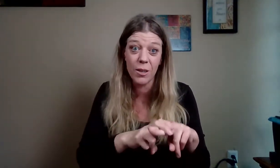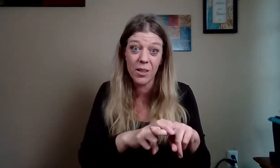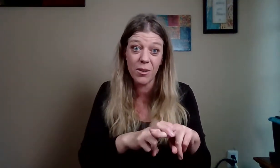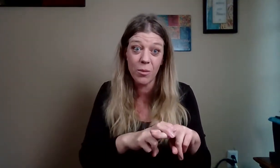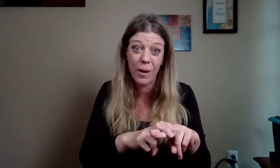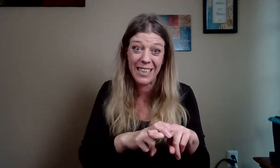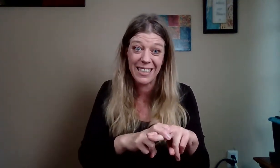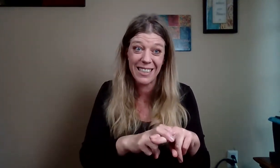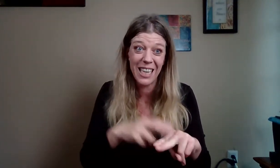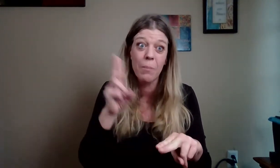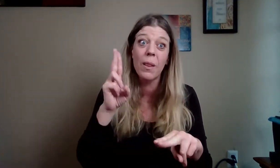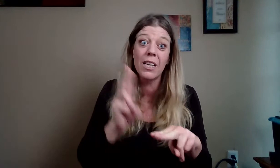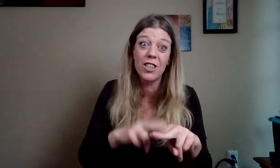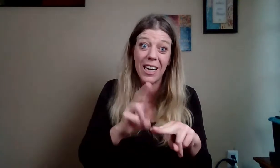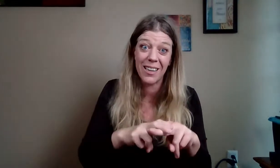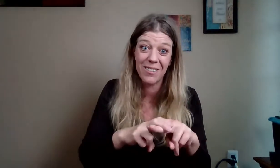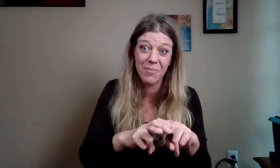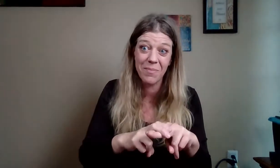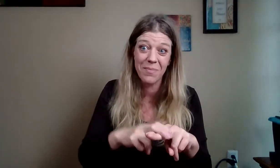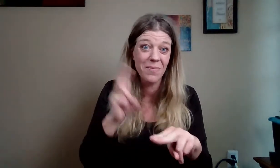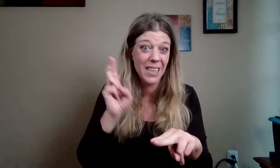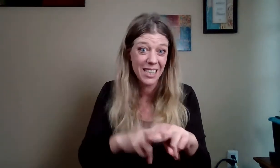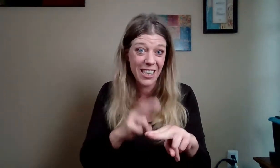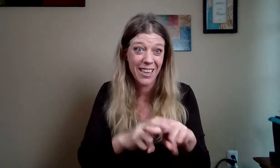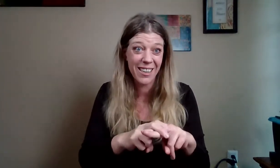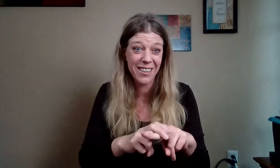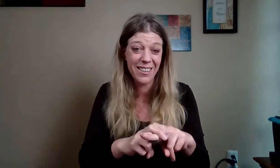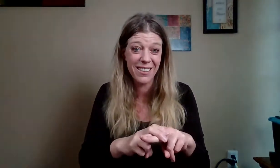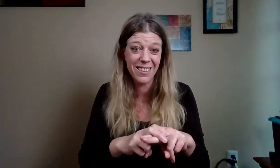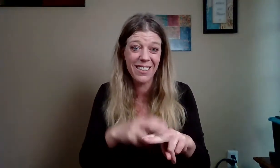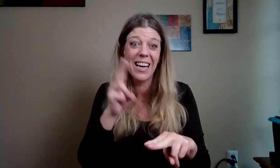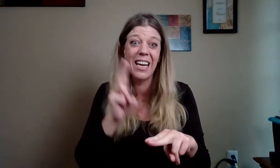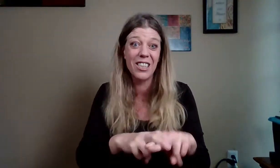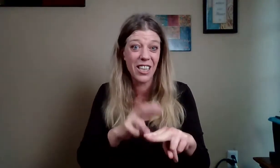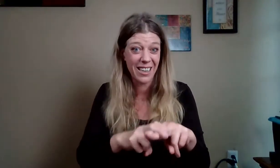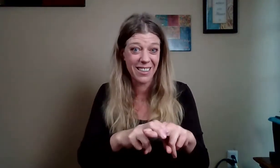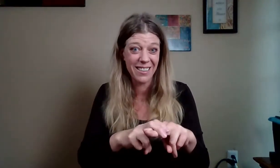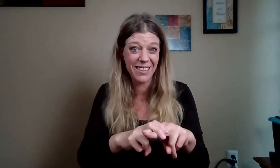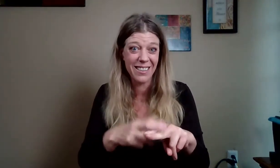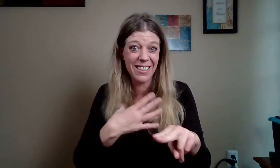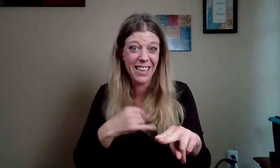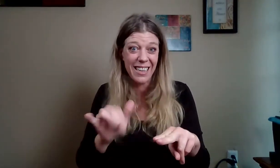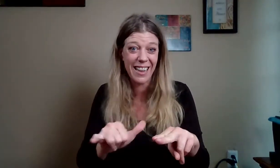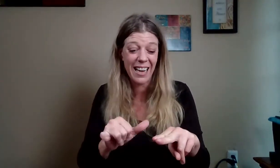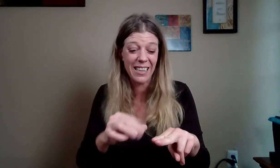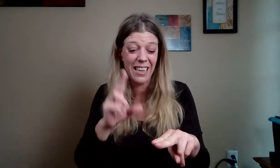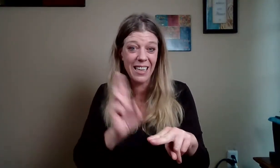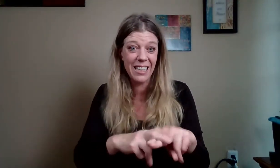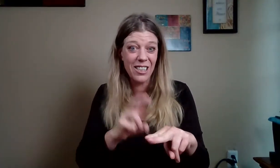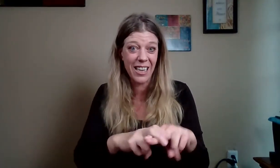it twice. Chair, chair, chair. Like that.